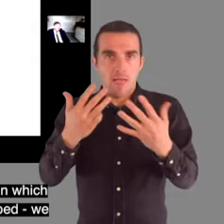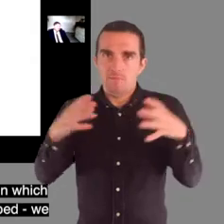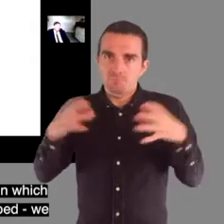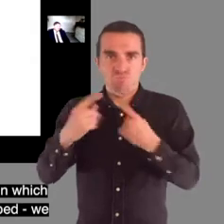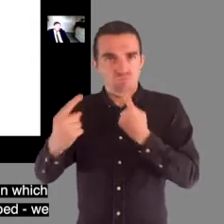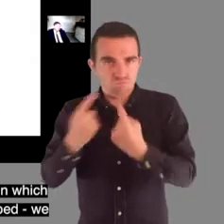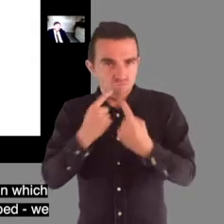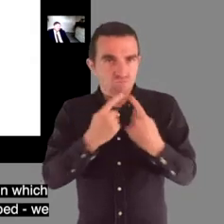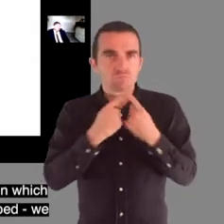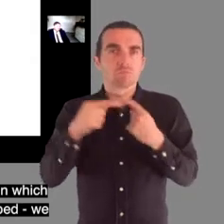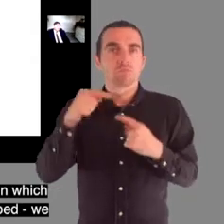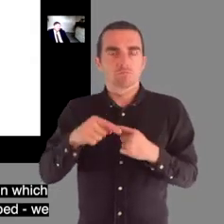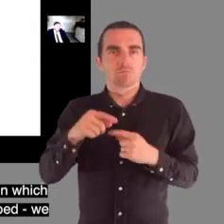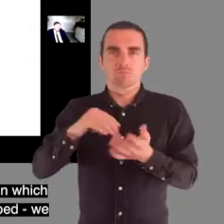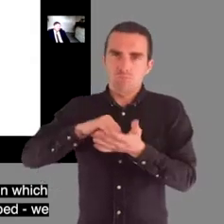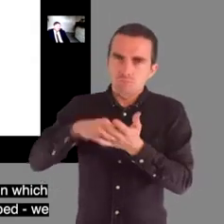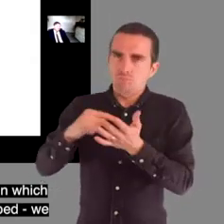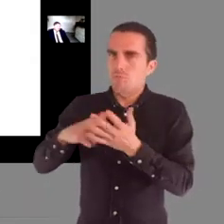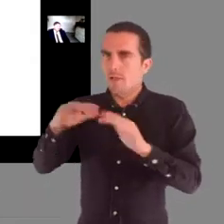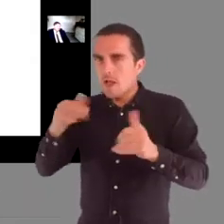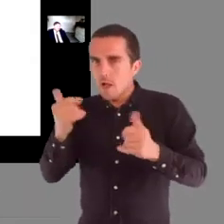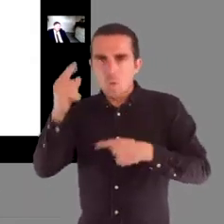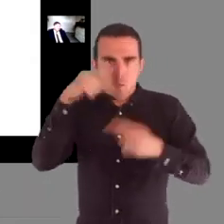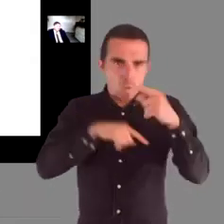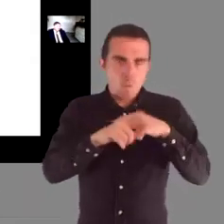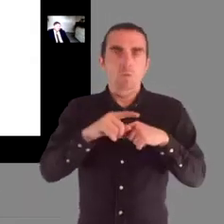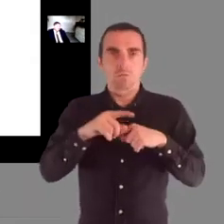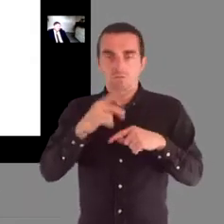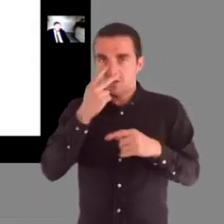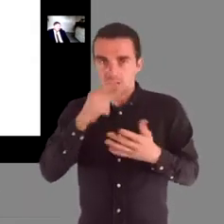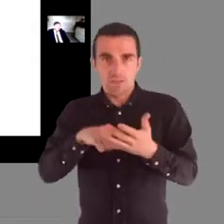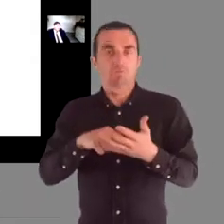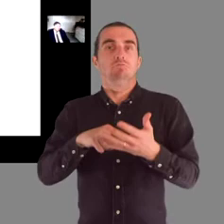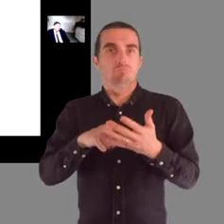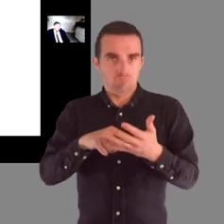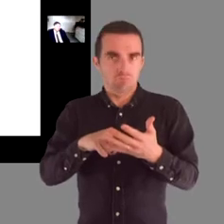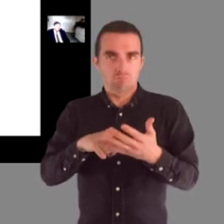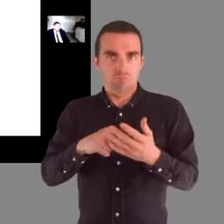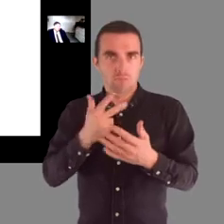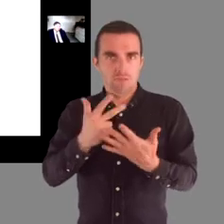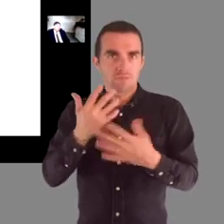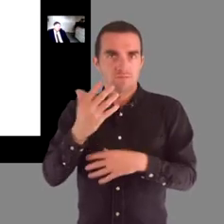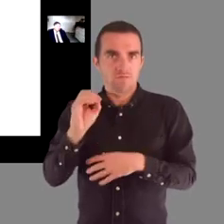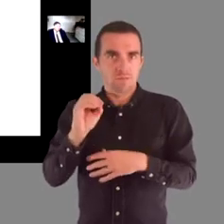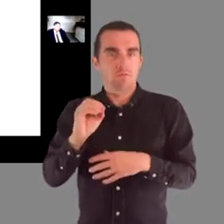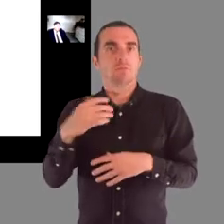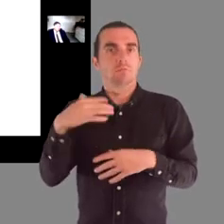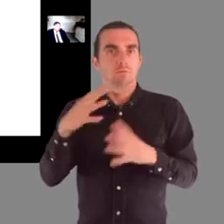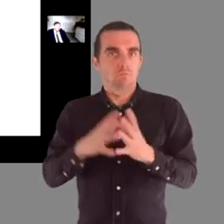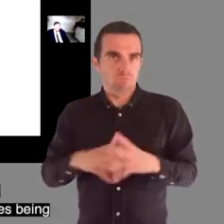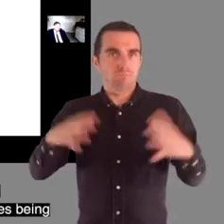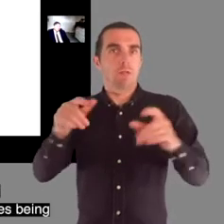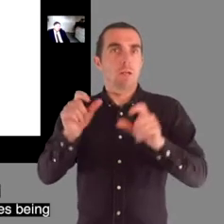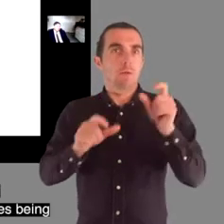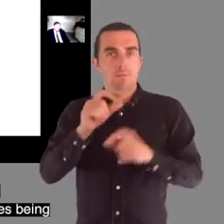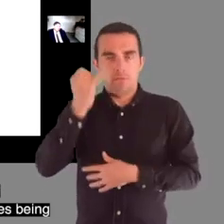ninth ad hoc session in which the treaty text was rubber stamped, we see 850 by the end of the eighth ad hoc session.